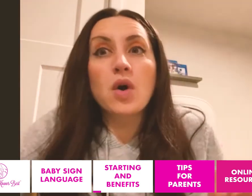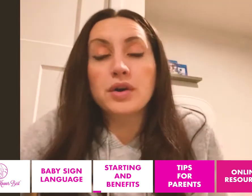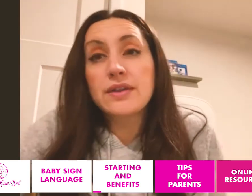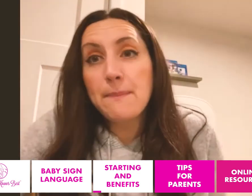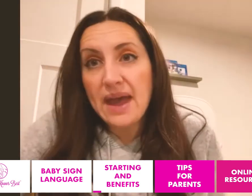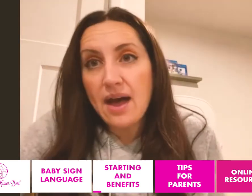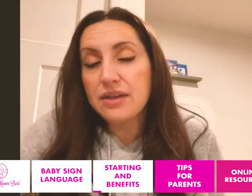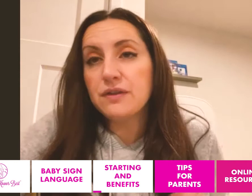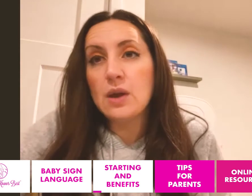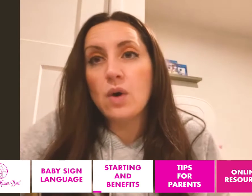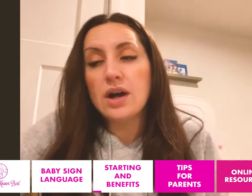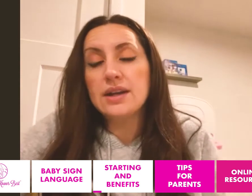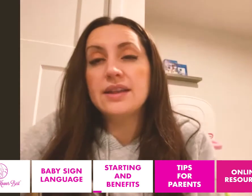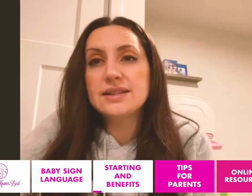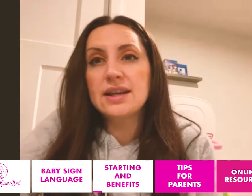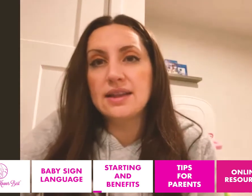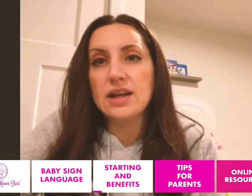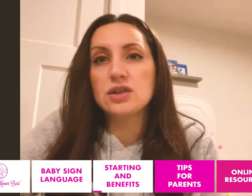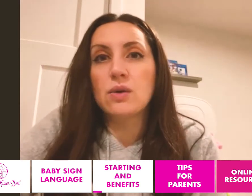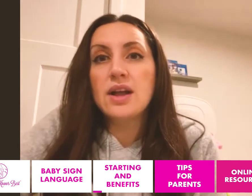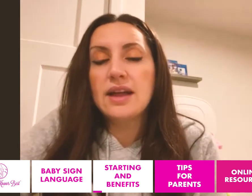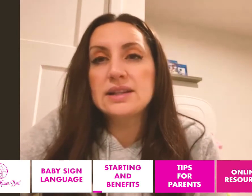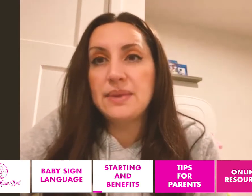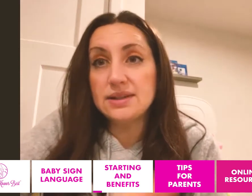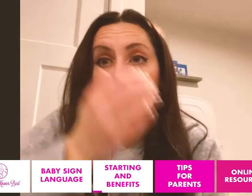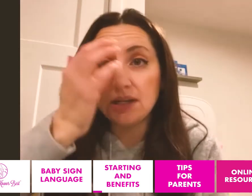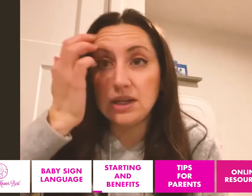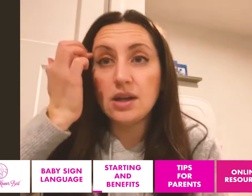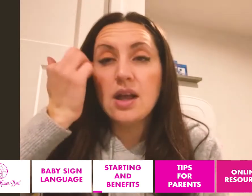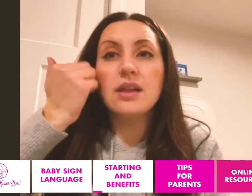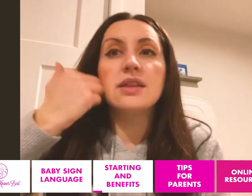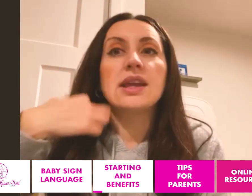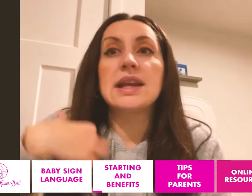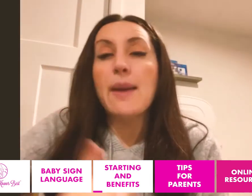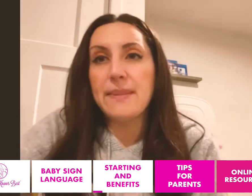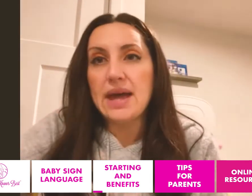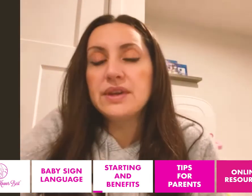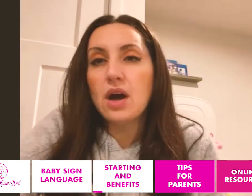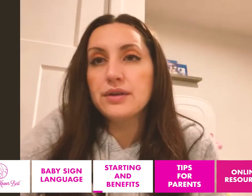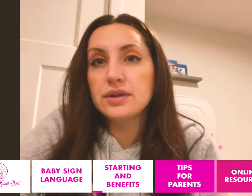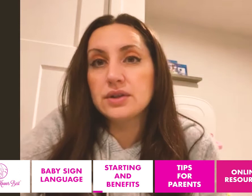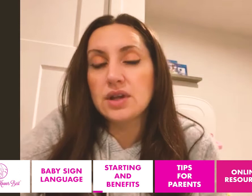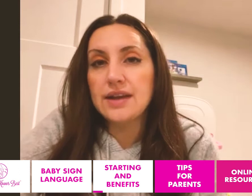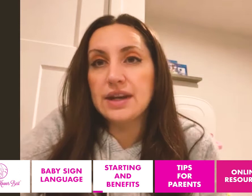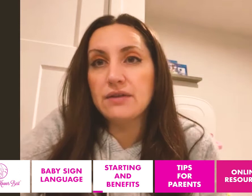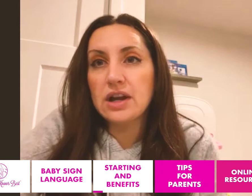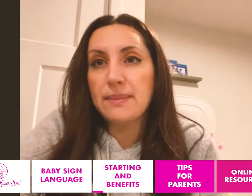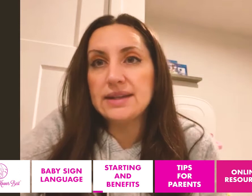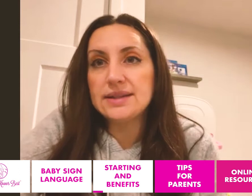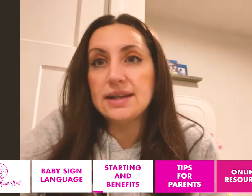in the bath if they want it, things like that. So that's a basic need that they can get met. The other sign that I recommend is